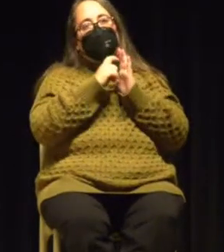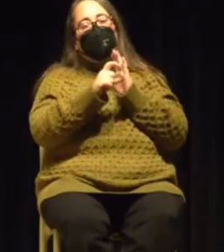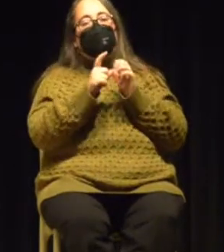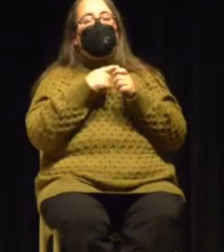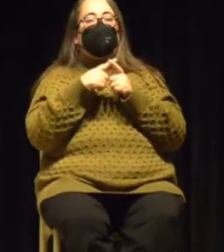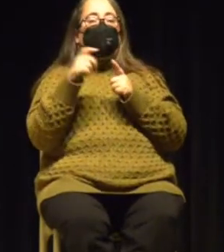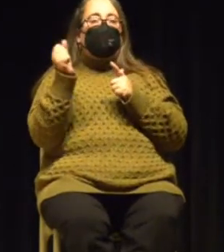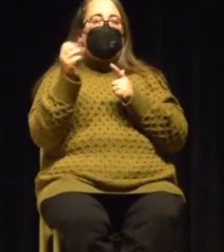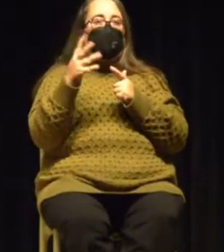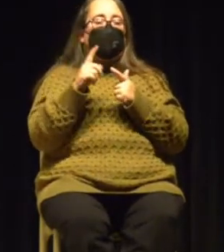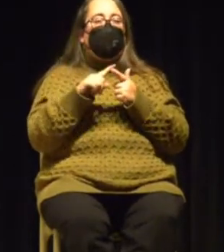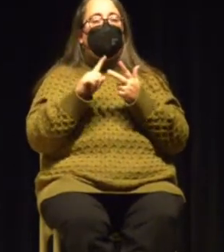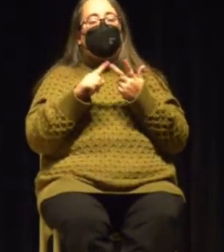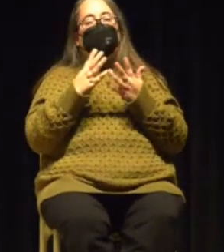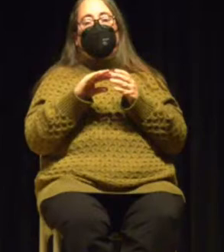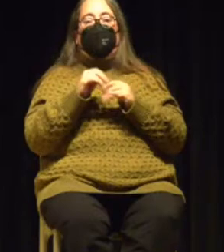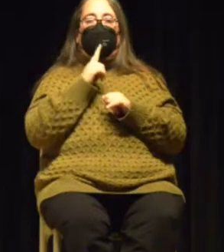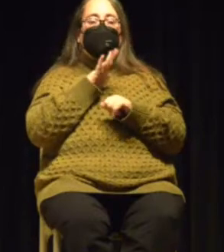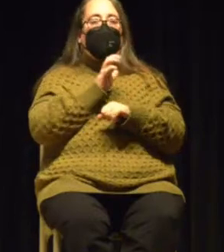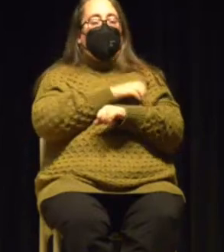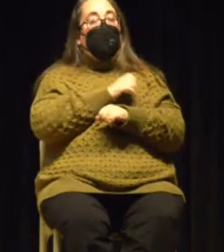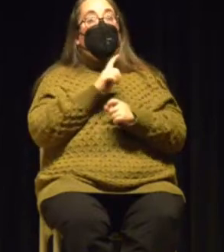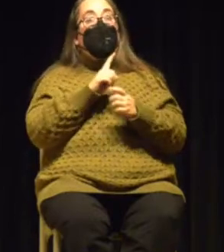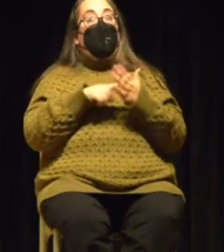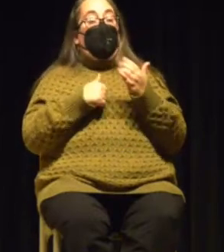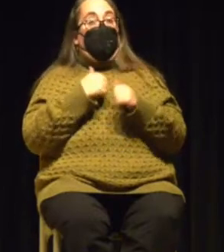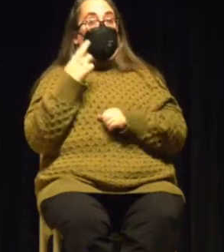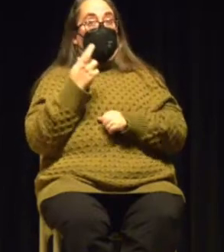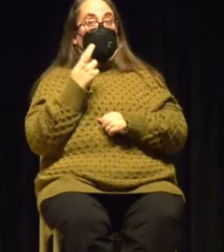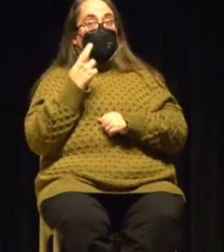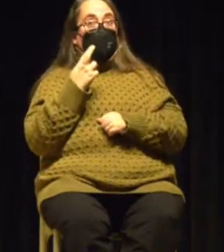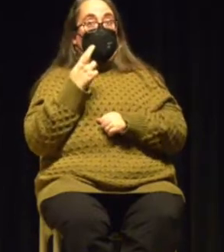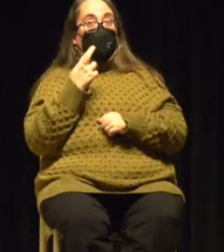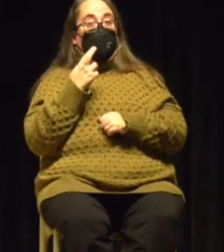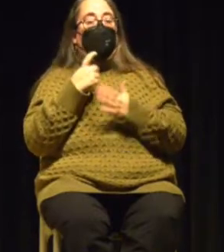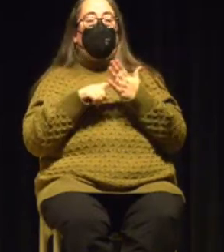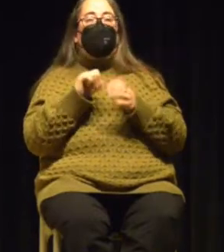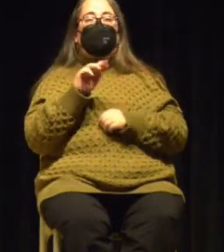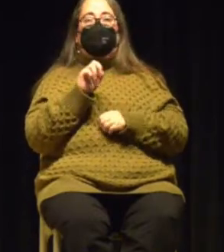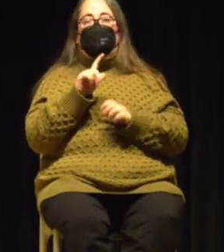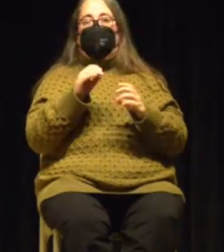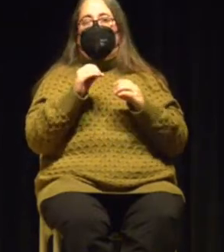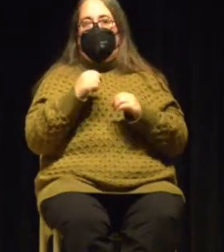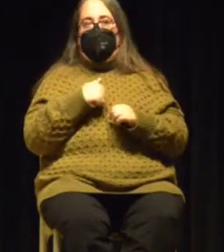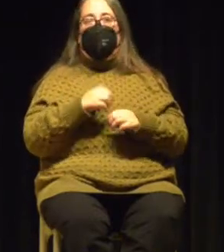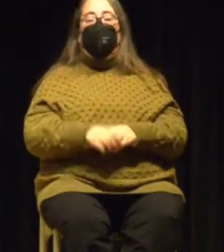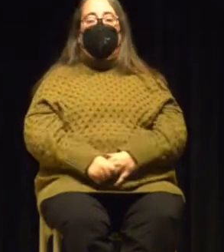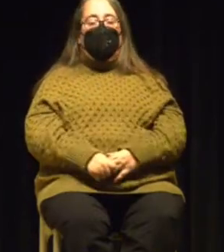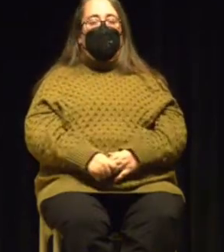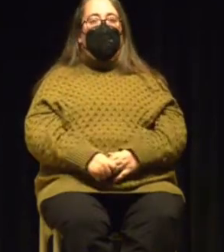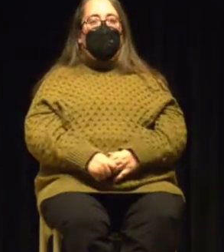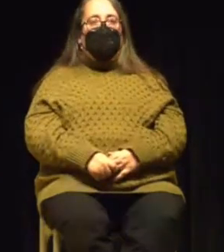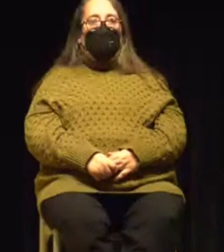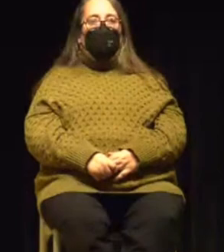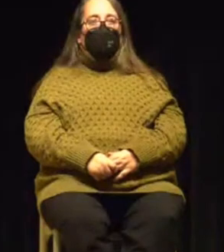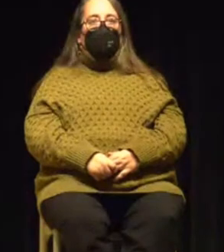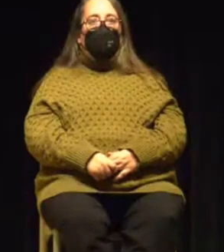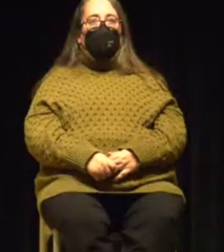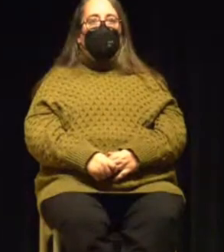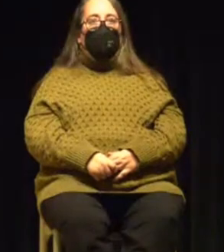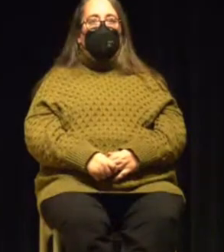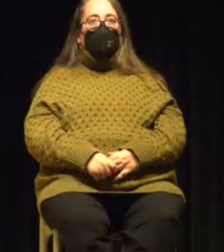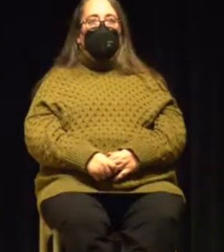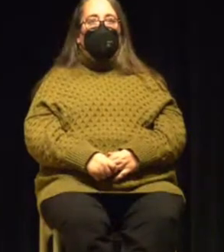Shakespeare, I mean, storytelling is so powerful. And what I realized, so what Serial taught me was that, you know,